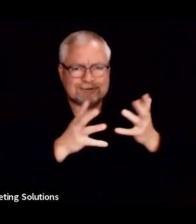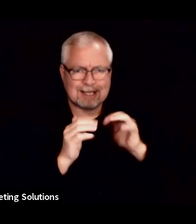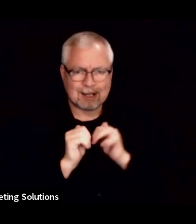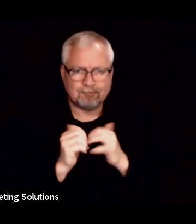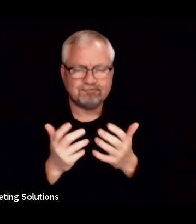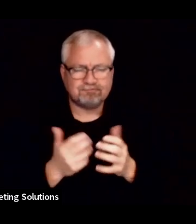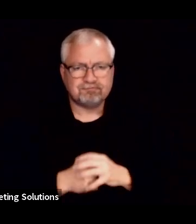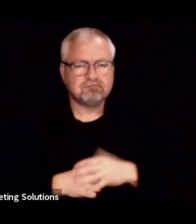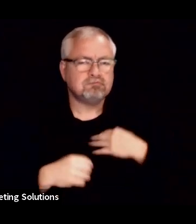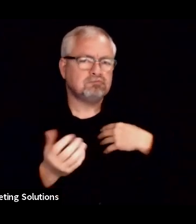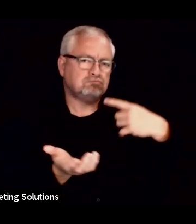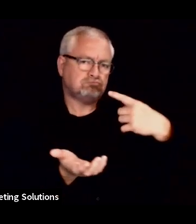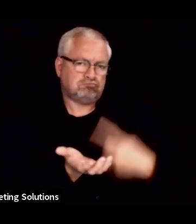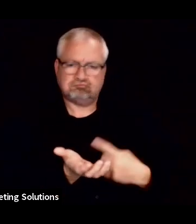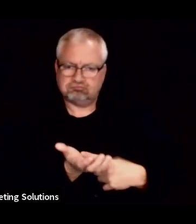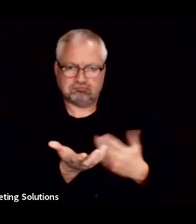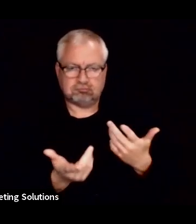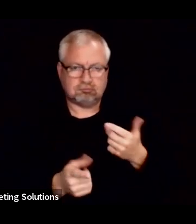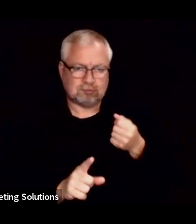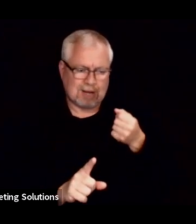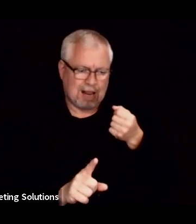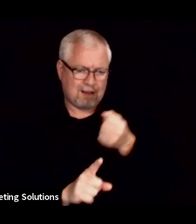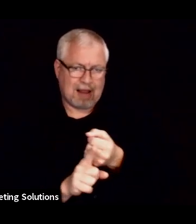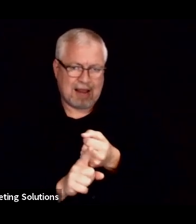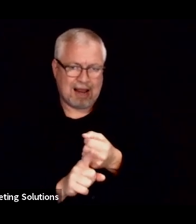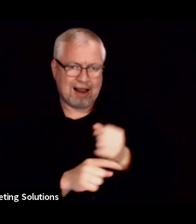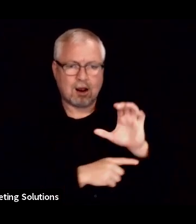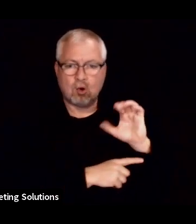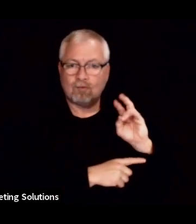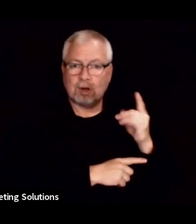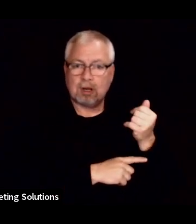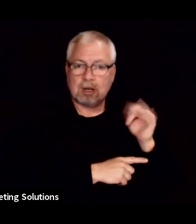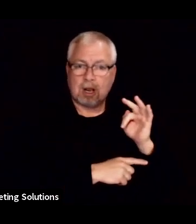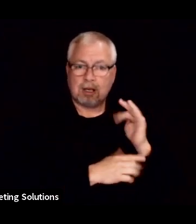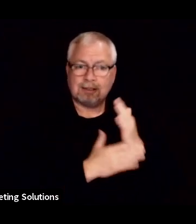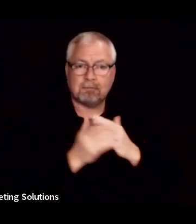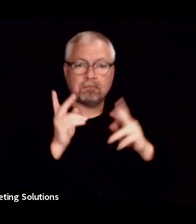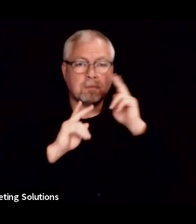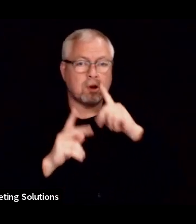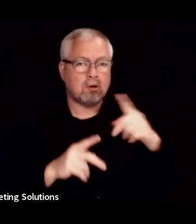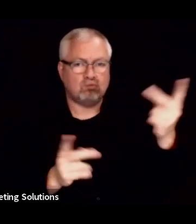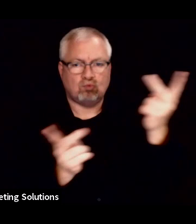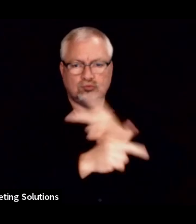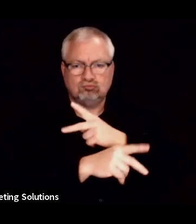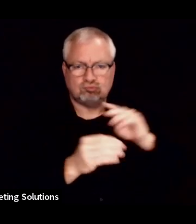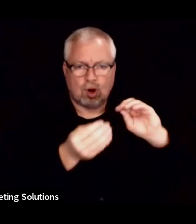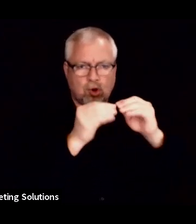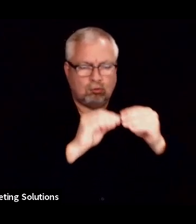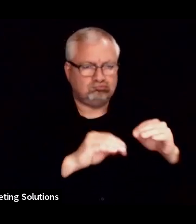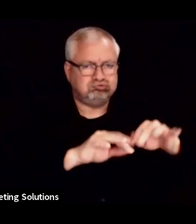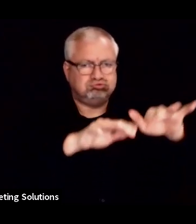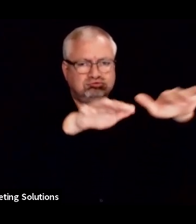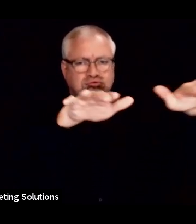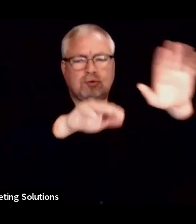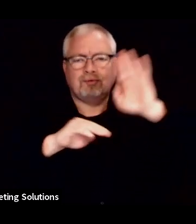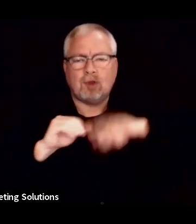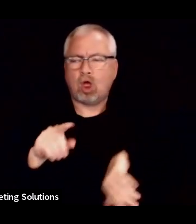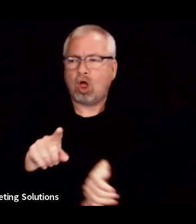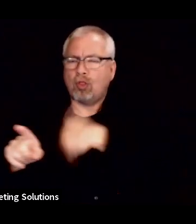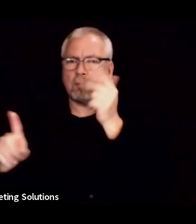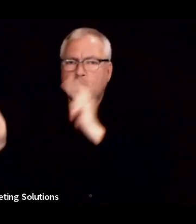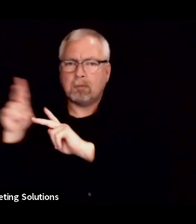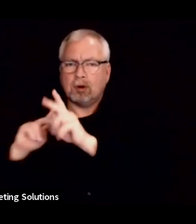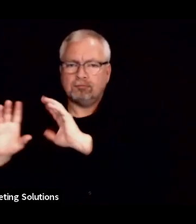of COVID-19 and how it hits some populations harder than others, and in the process making worse some long-standing health